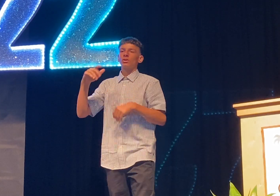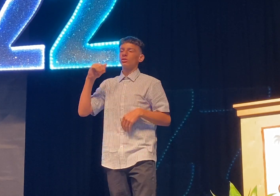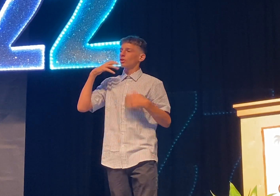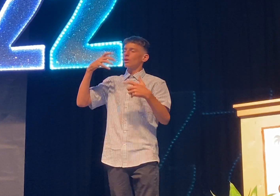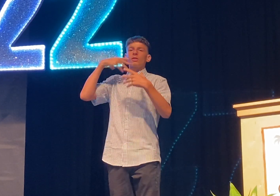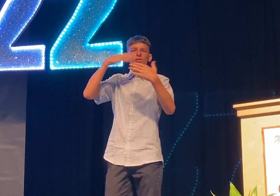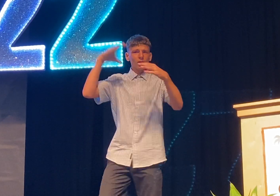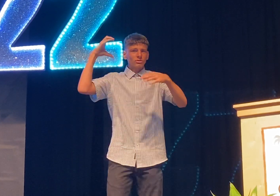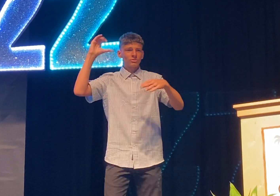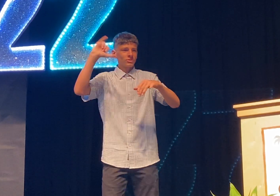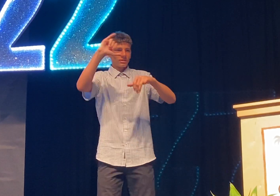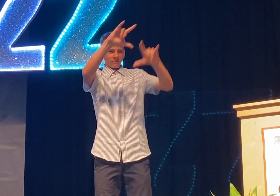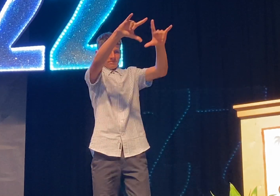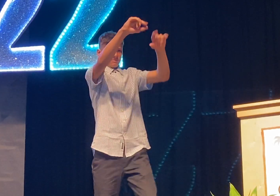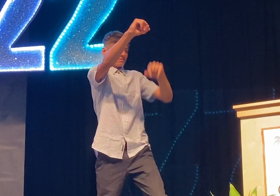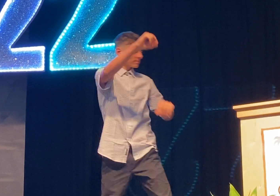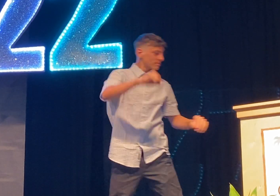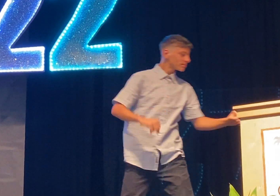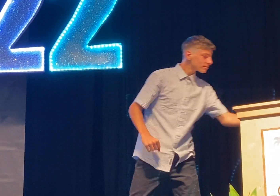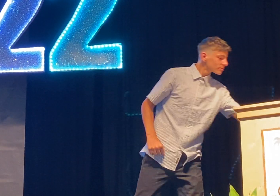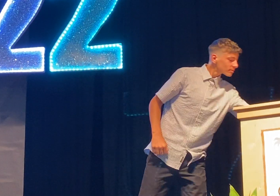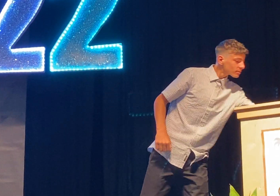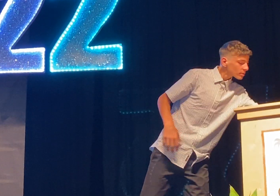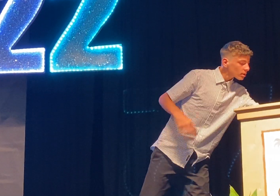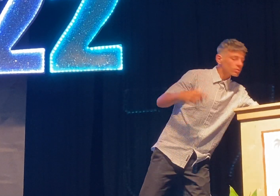really appreciate him. So thank you to my cousins